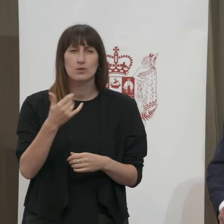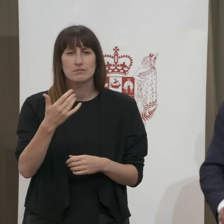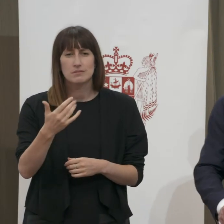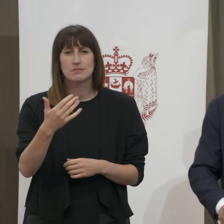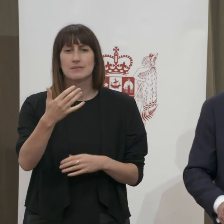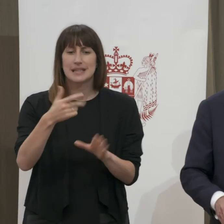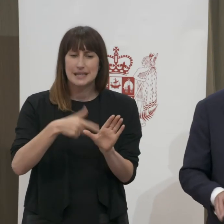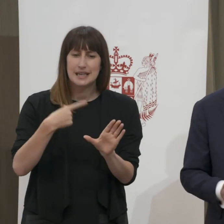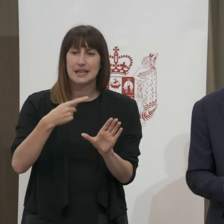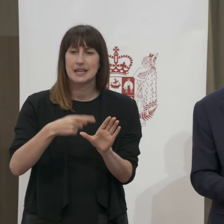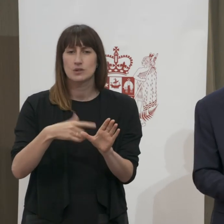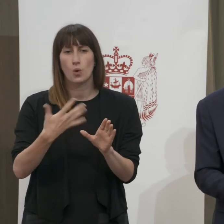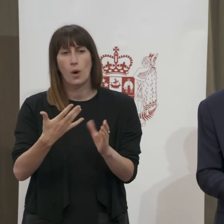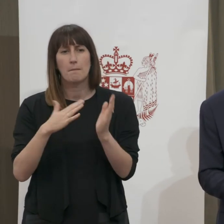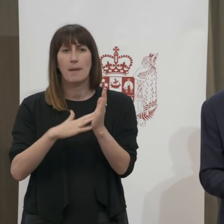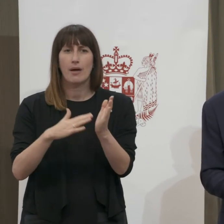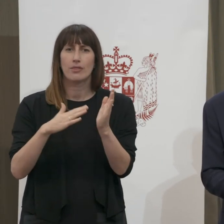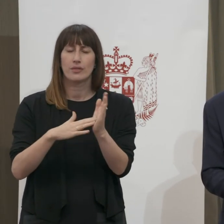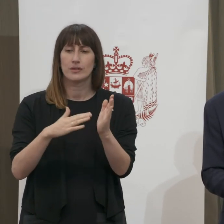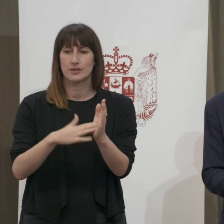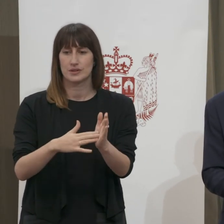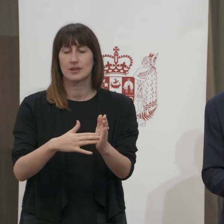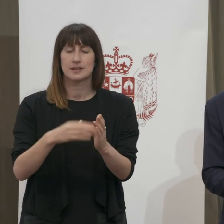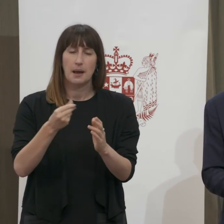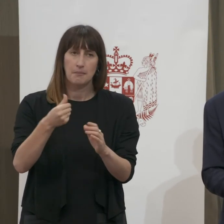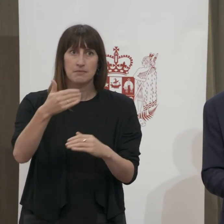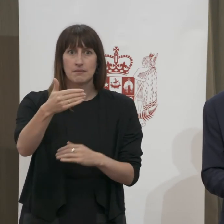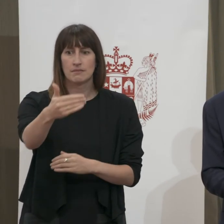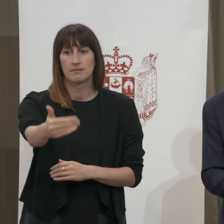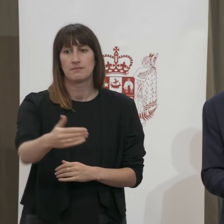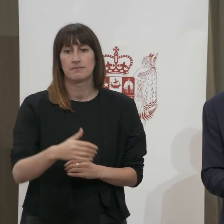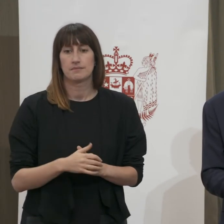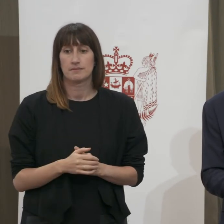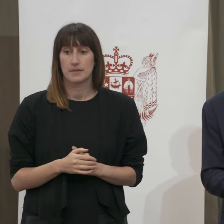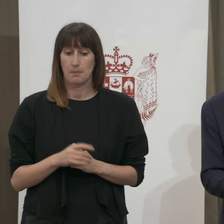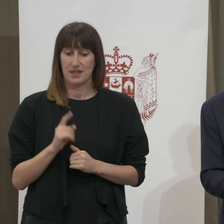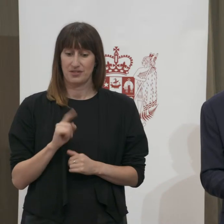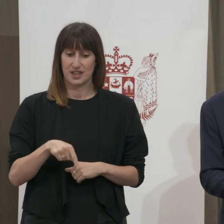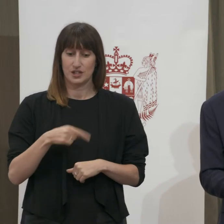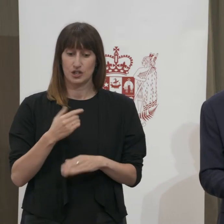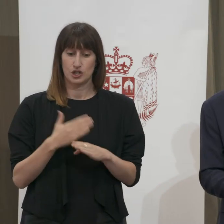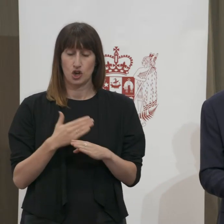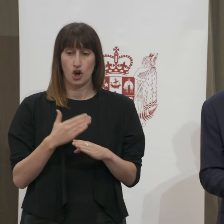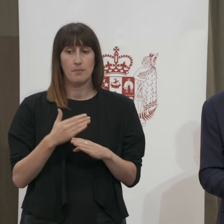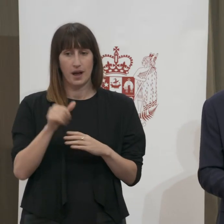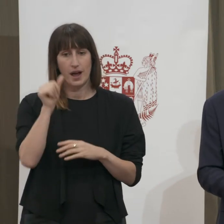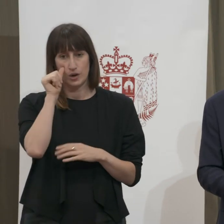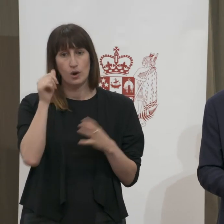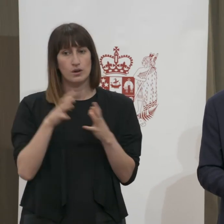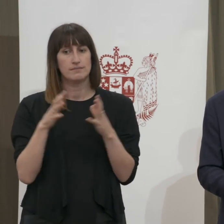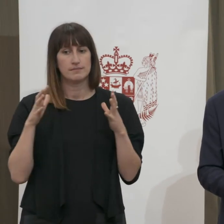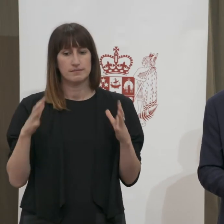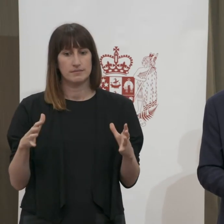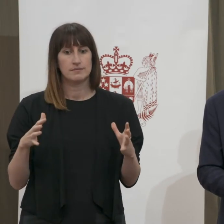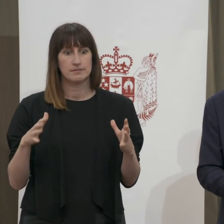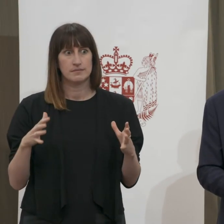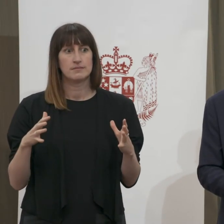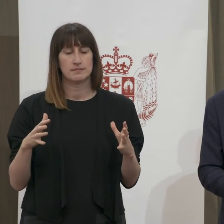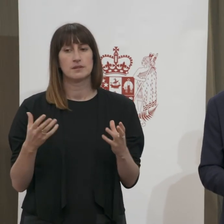months. Again, I do not underestimate the task we've got in making transformation of this